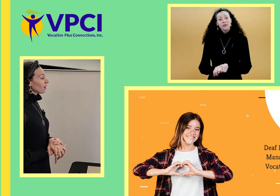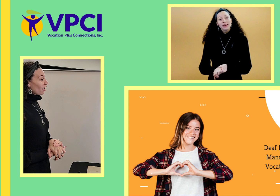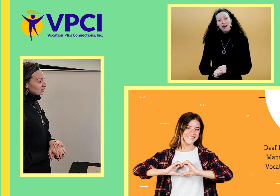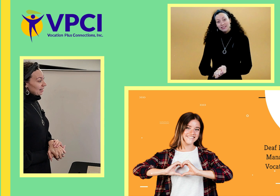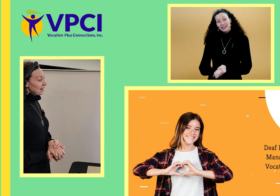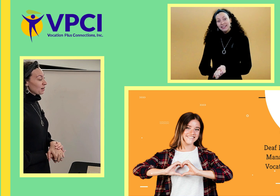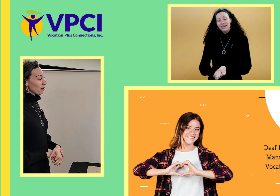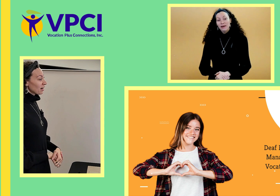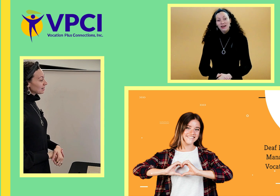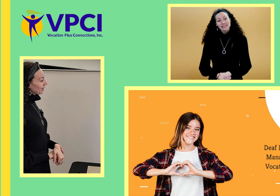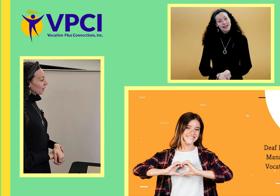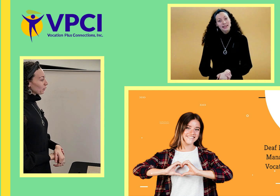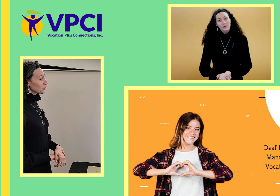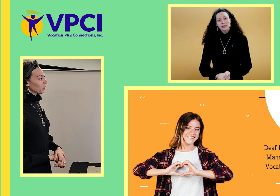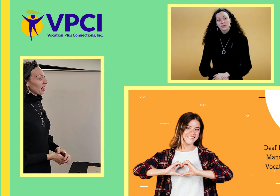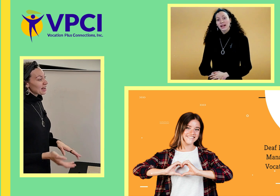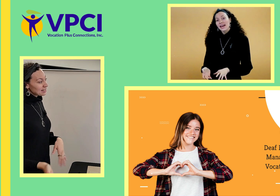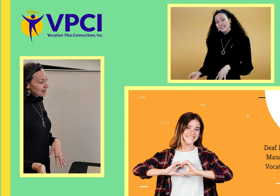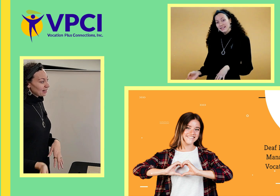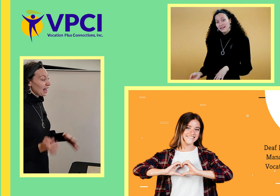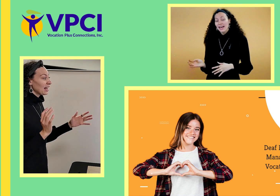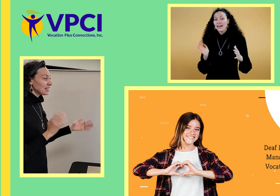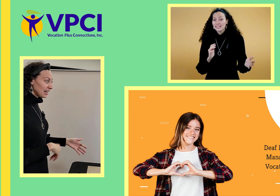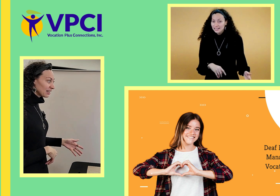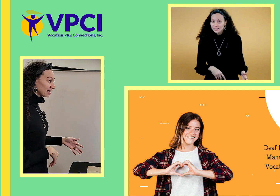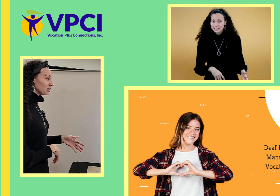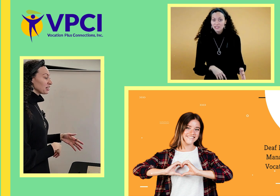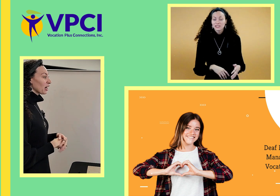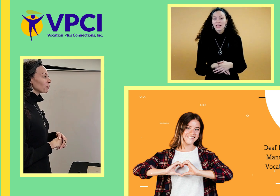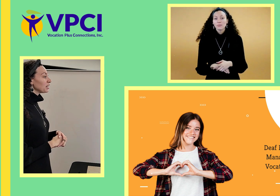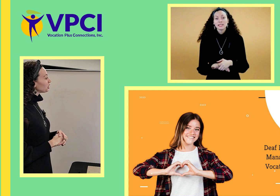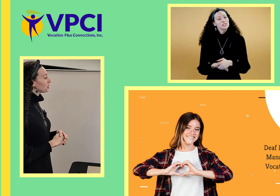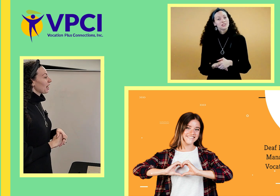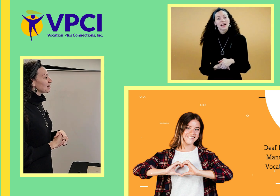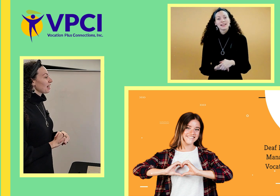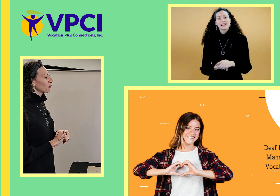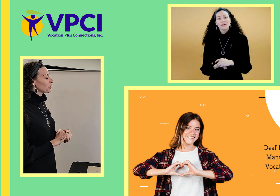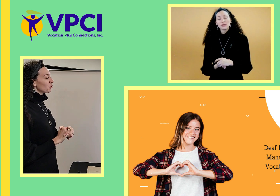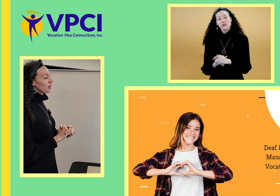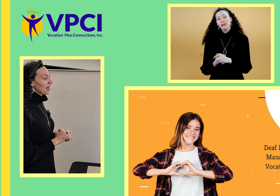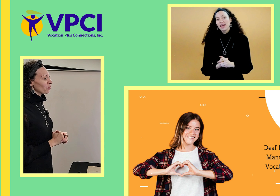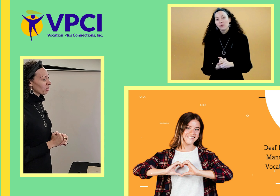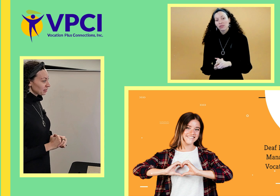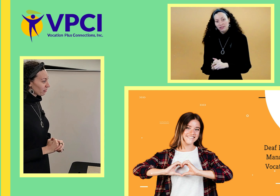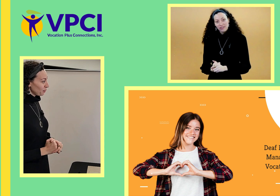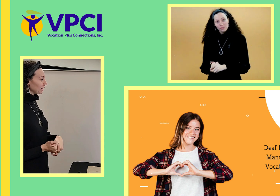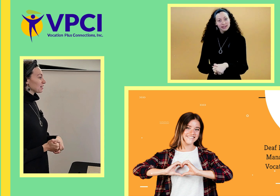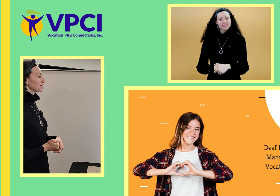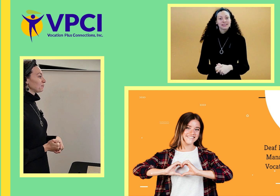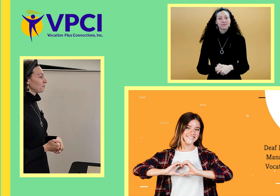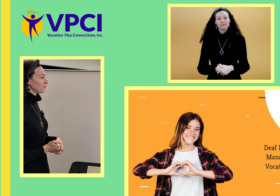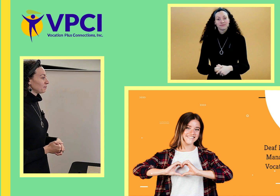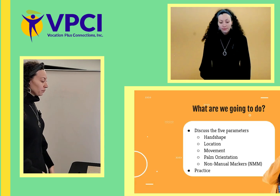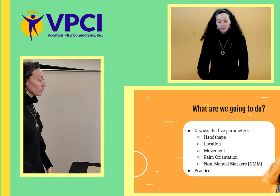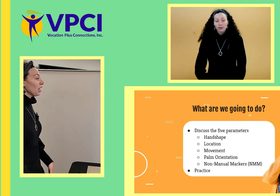I will create content in American Sign Language or ASL and English to help teach you guys how to communicate with your deaf